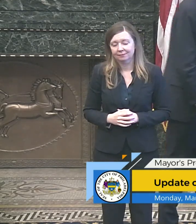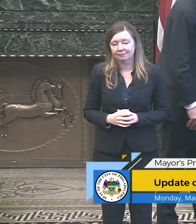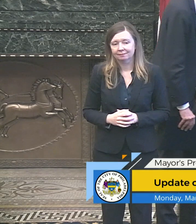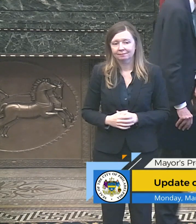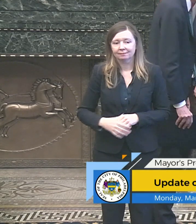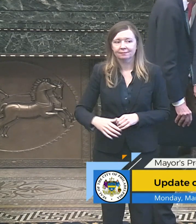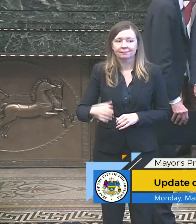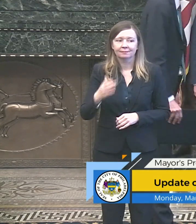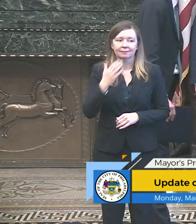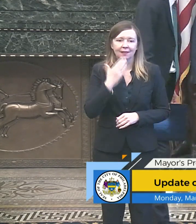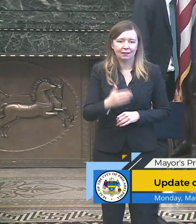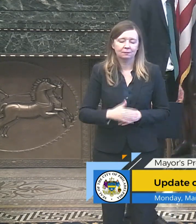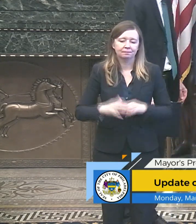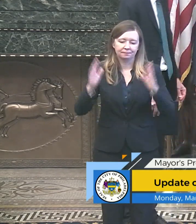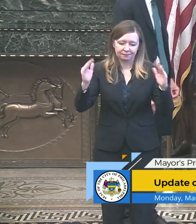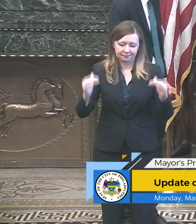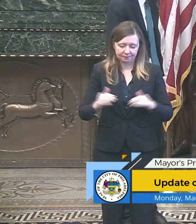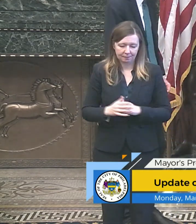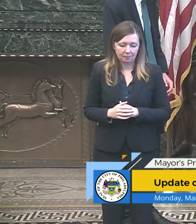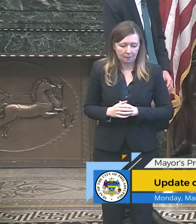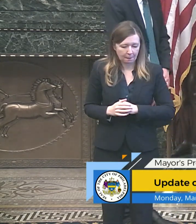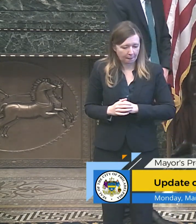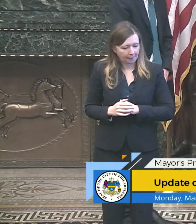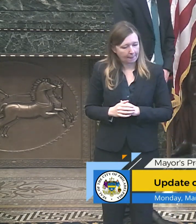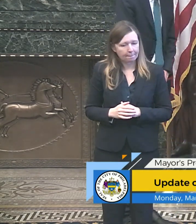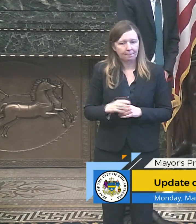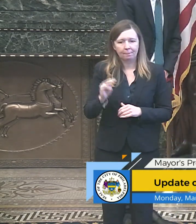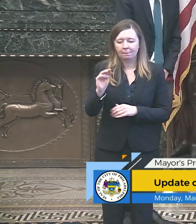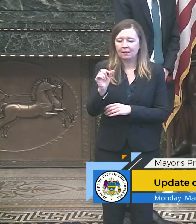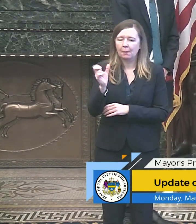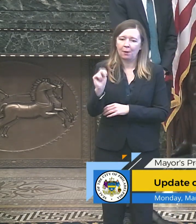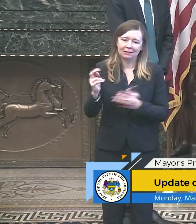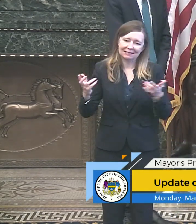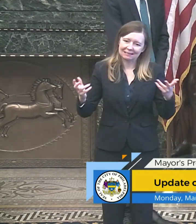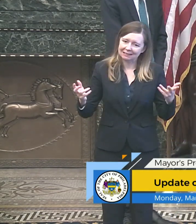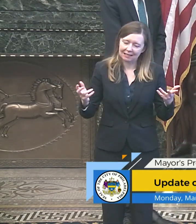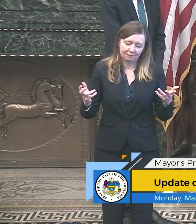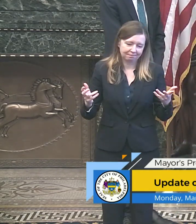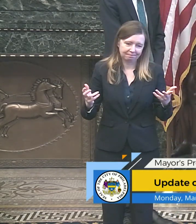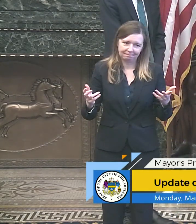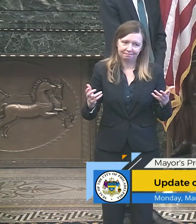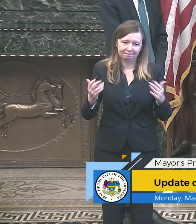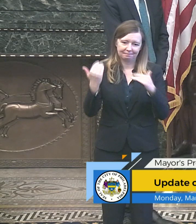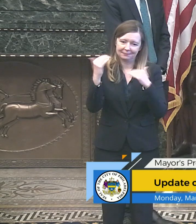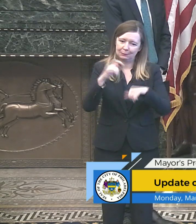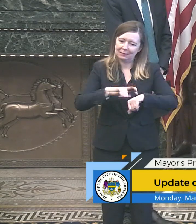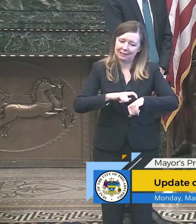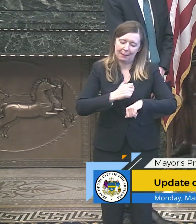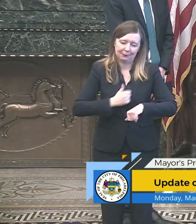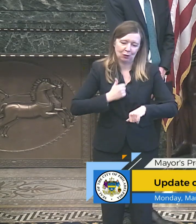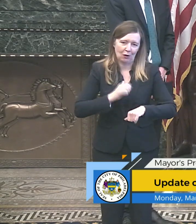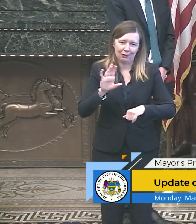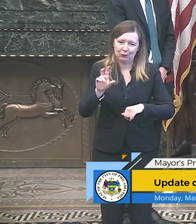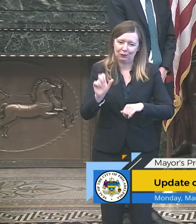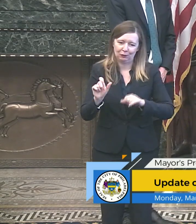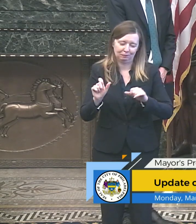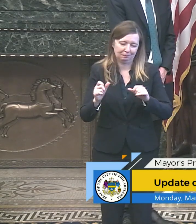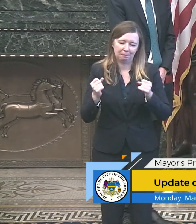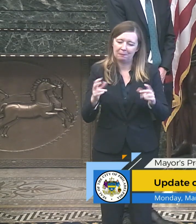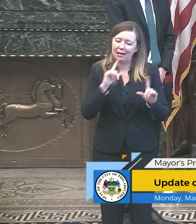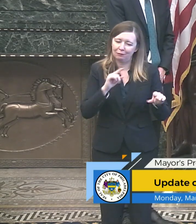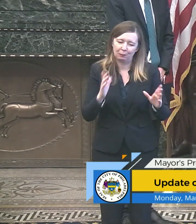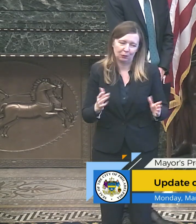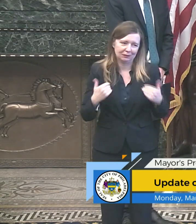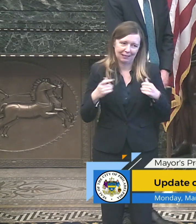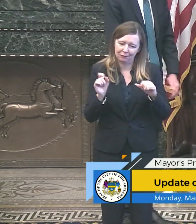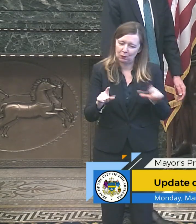All right, thank you. Next up, Martin, I think we unfortunately have limited time and many reporters